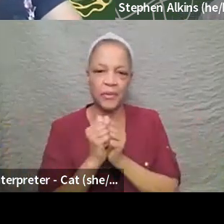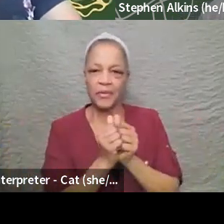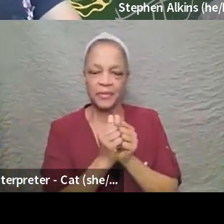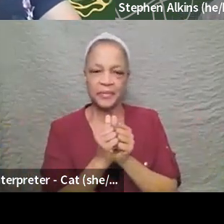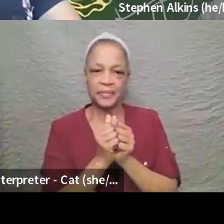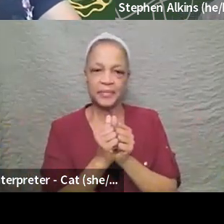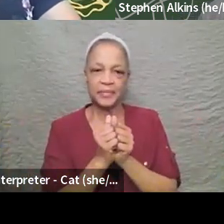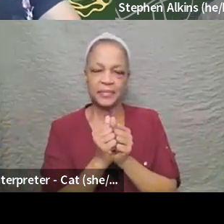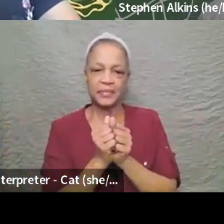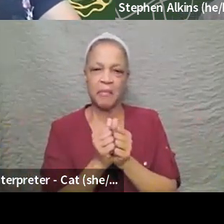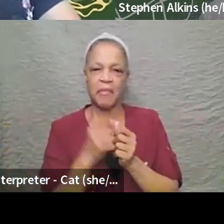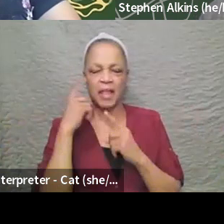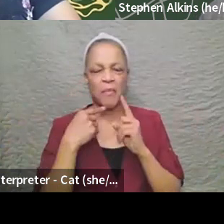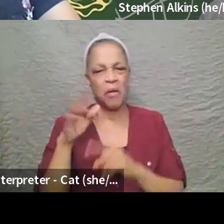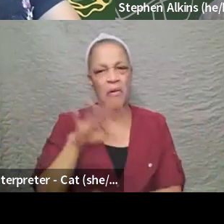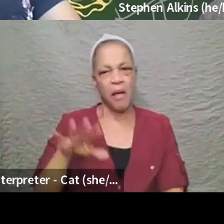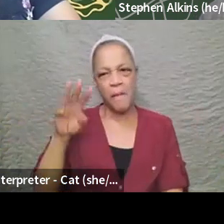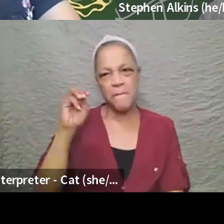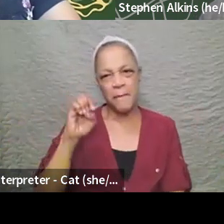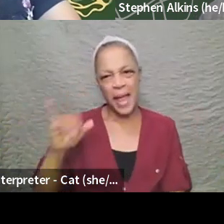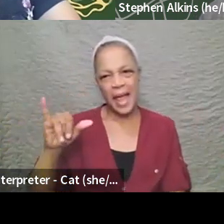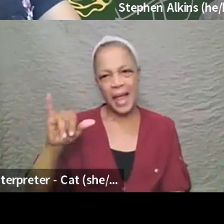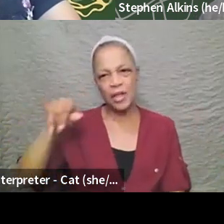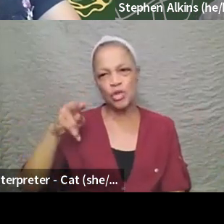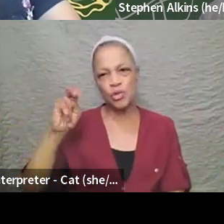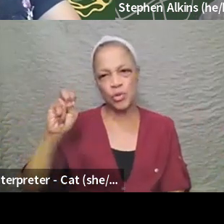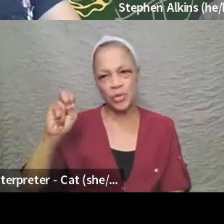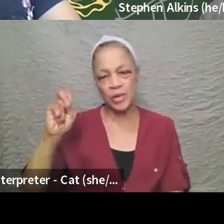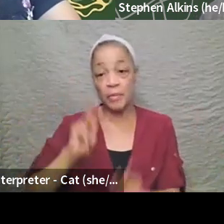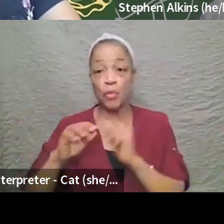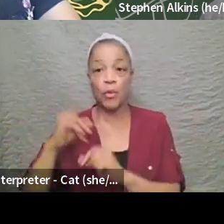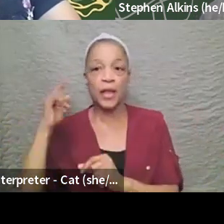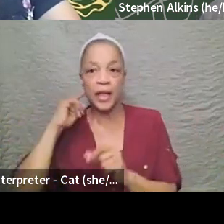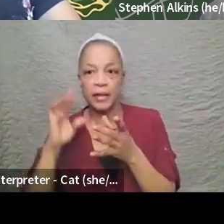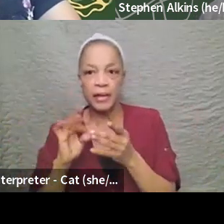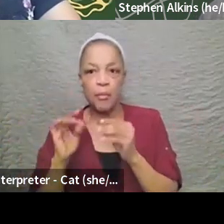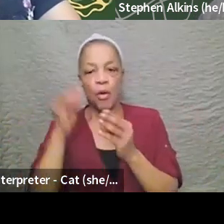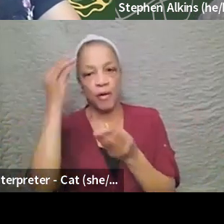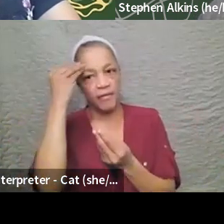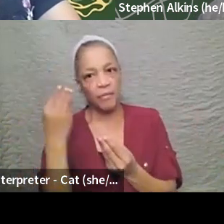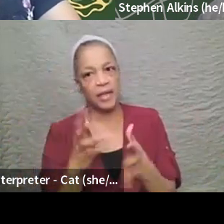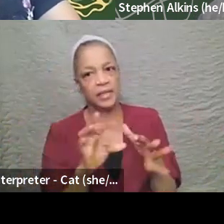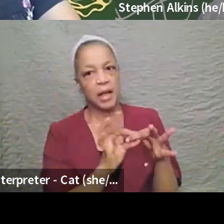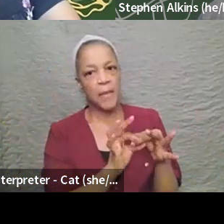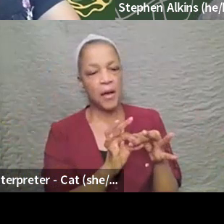of May or June-ish that people will hear more information about